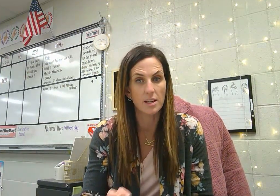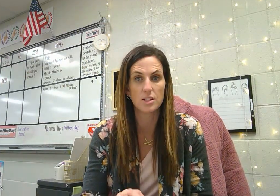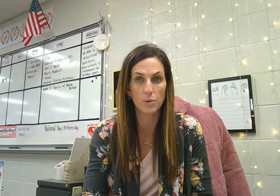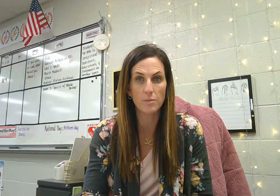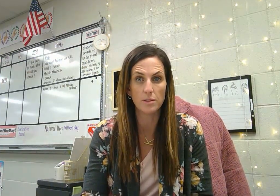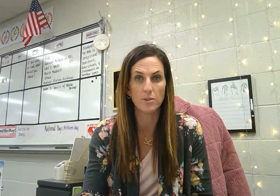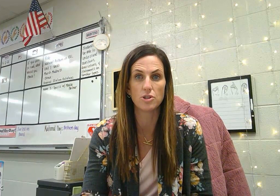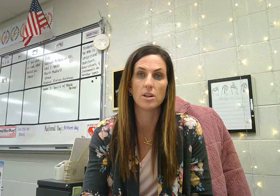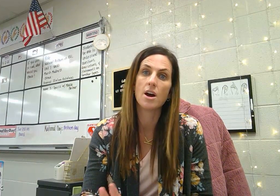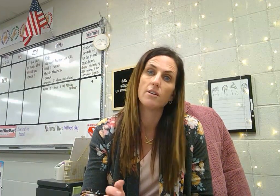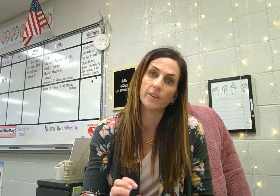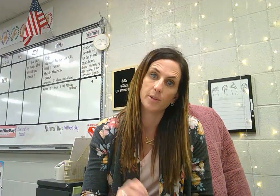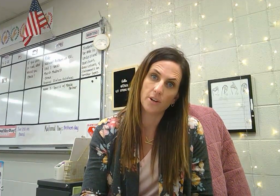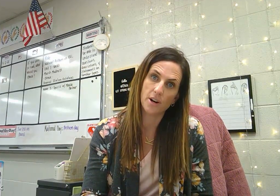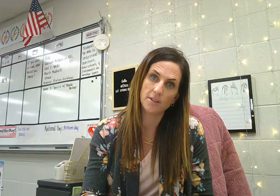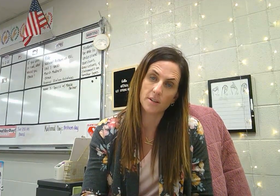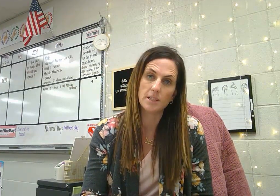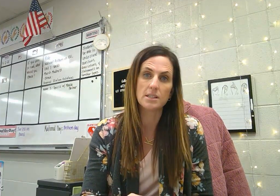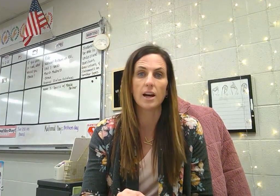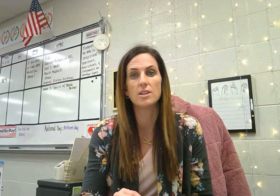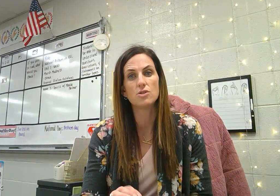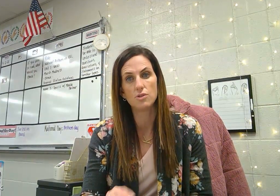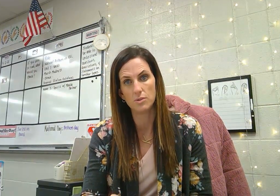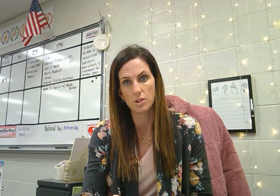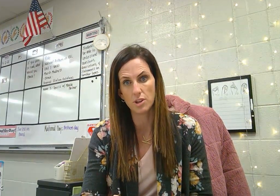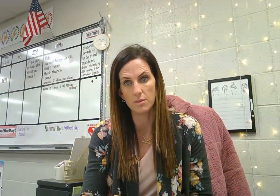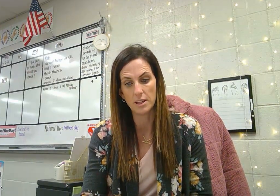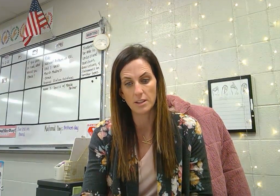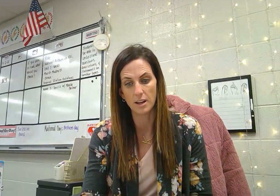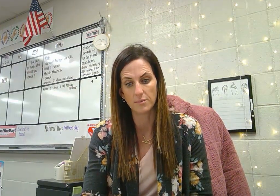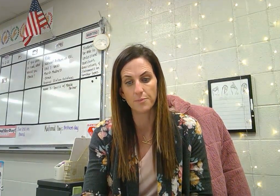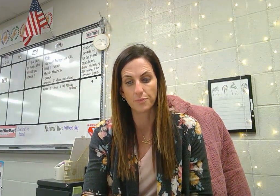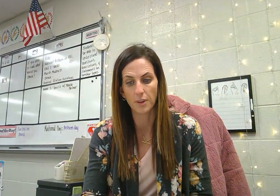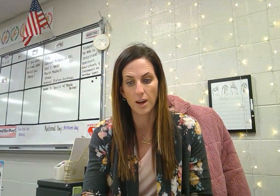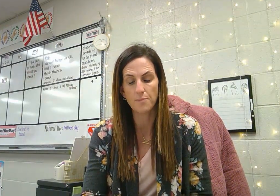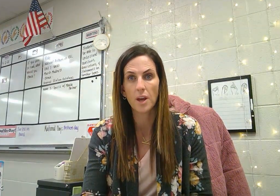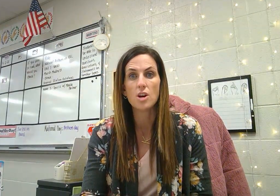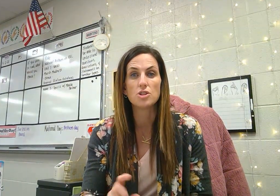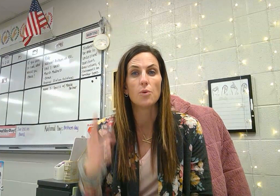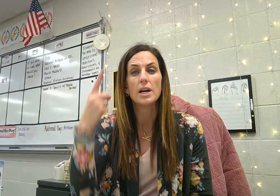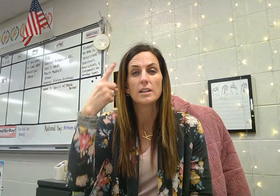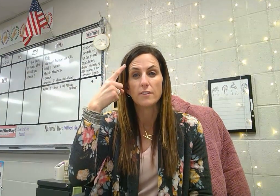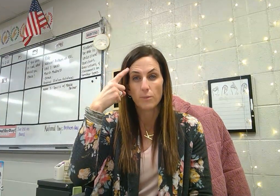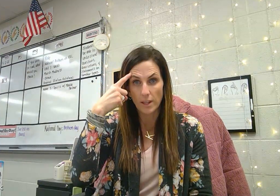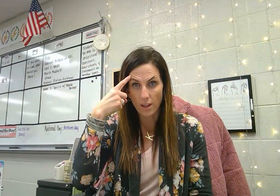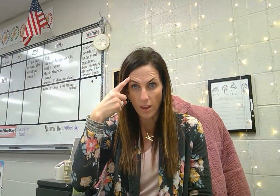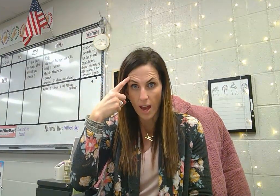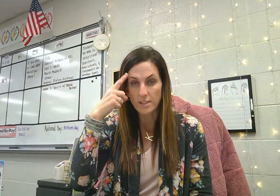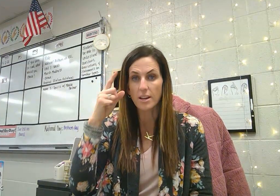a sweeping motion from your non-dominant side to your dominant side. Okay, so in class, I